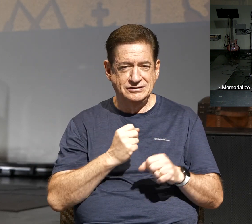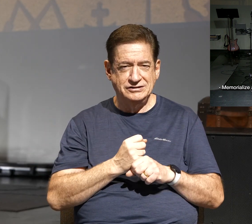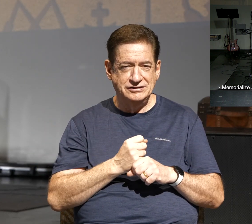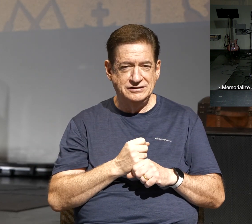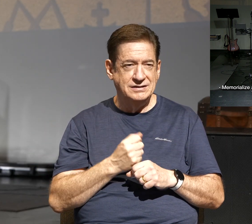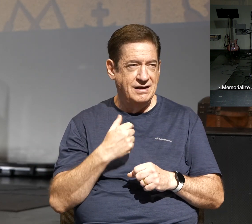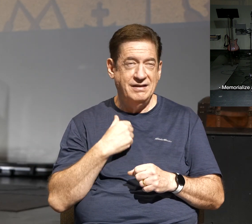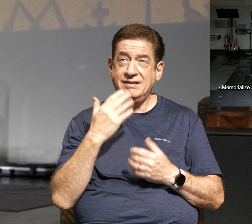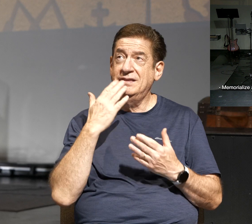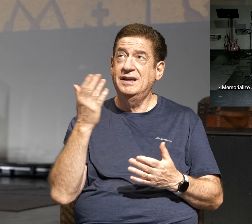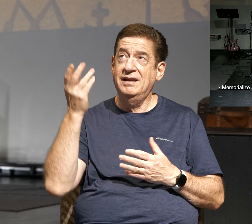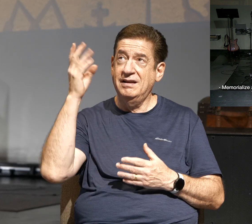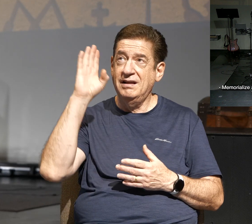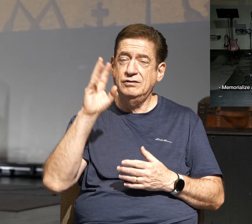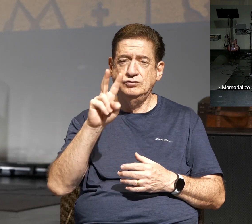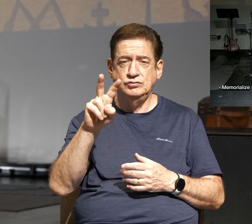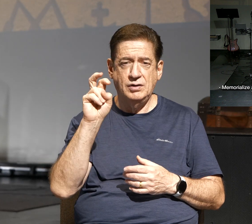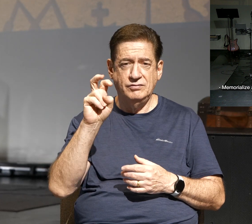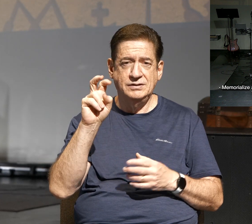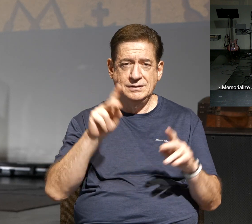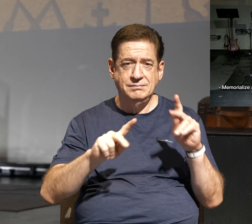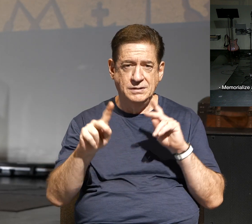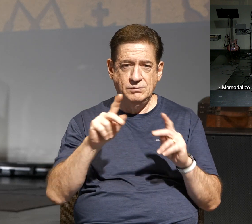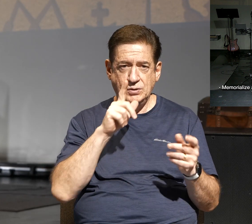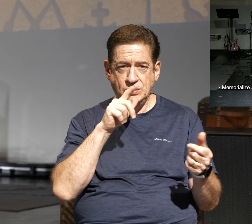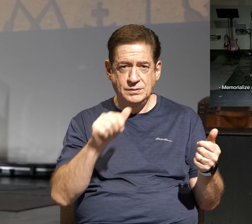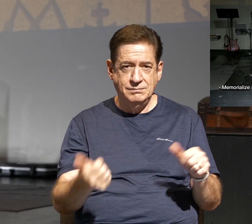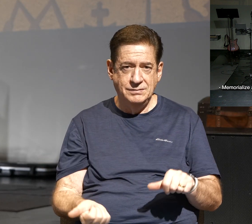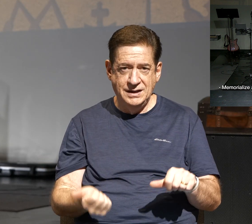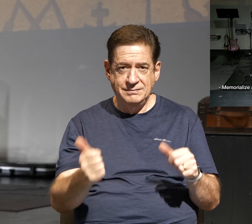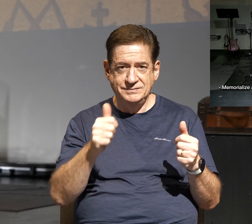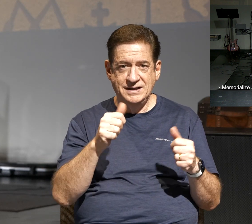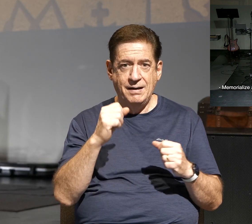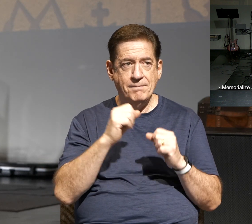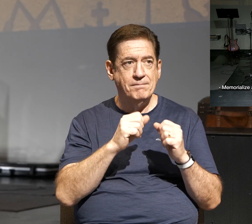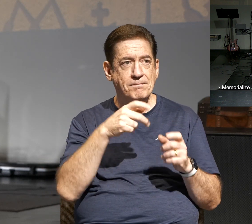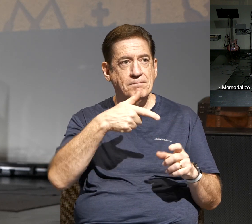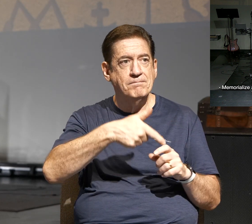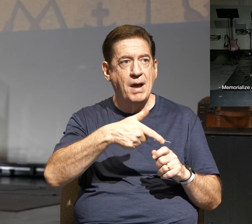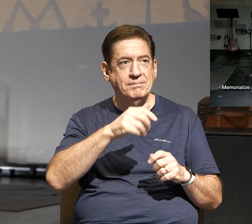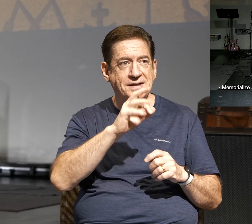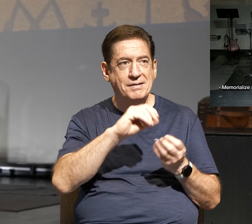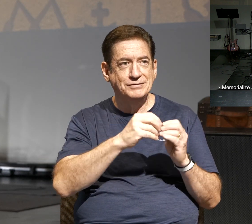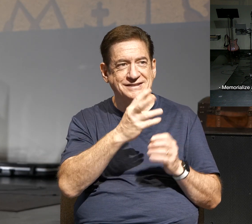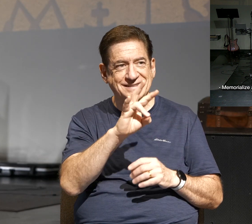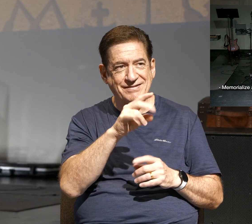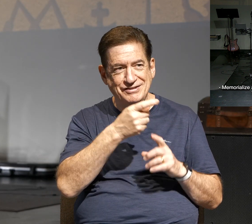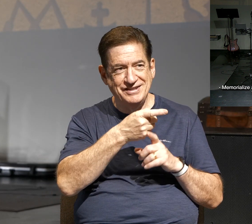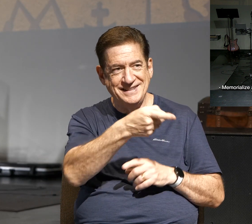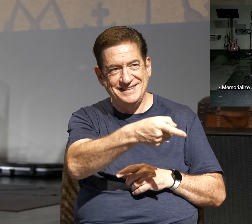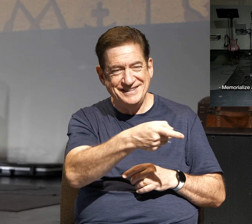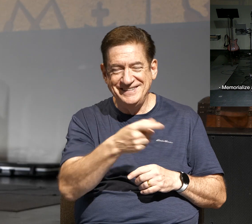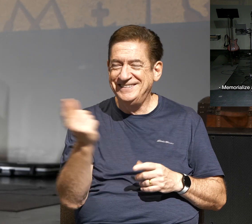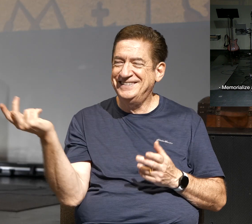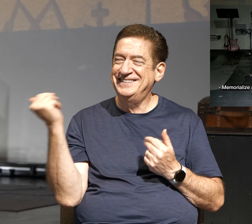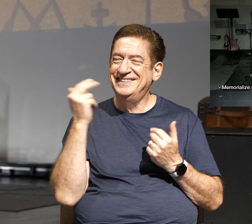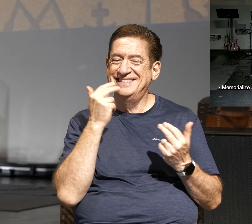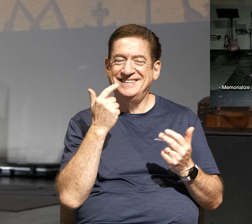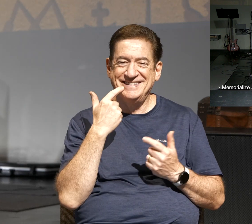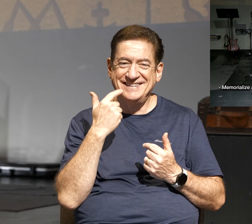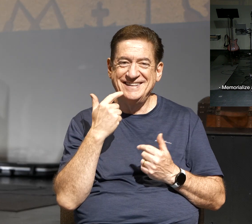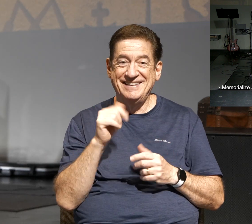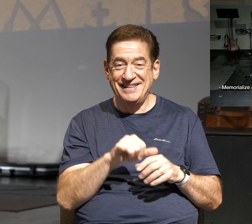I always thank God for the about 200 people that were baptized at pump number 7 right there somewhere. I think it was about in